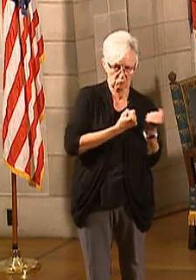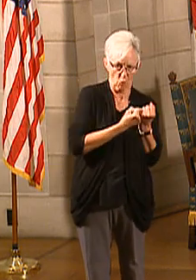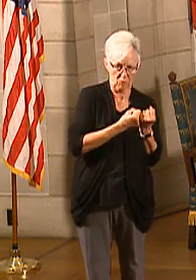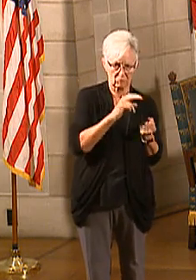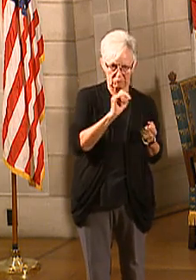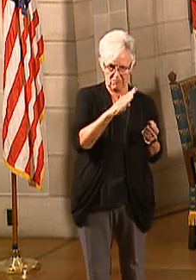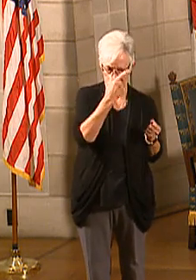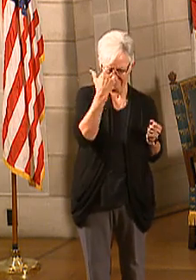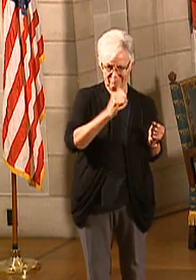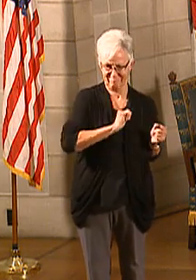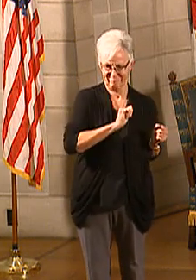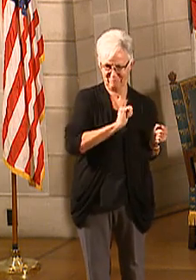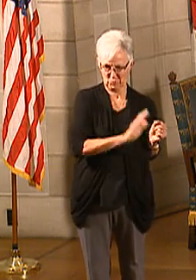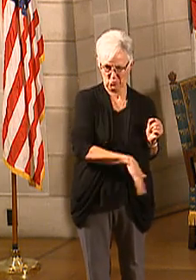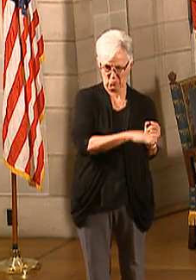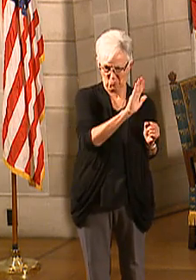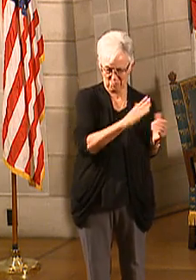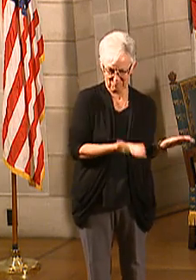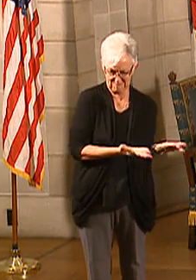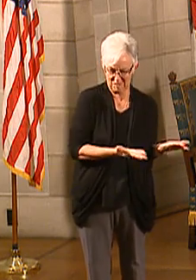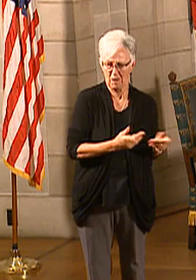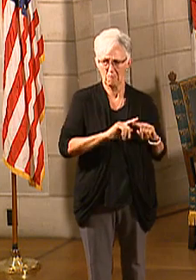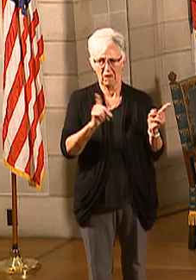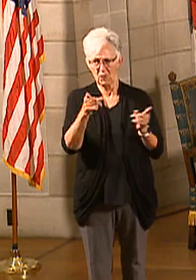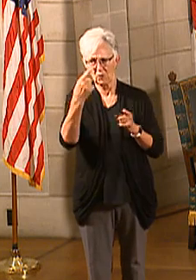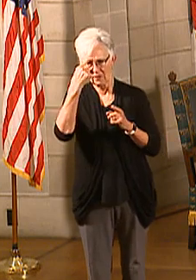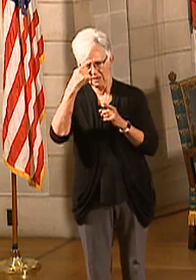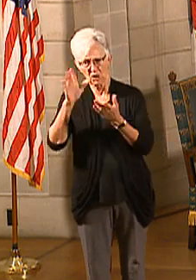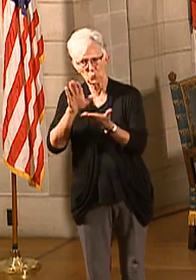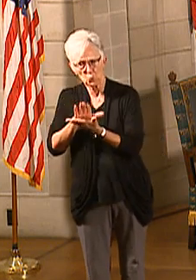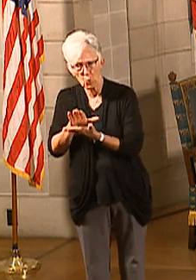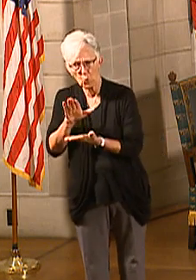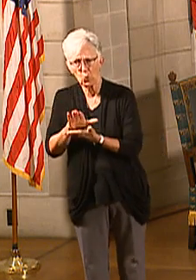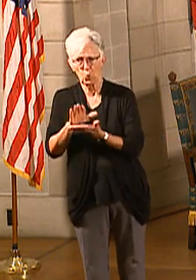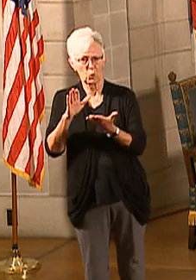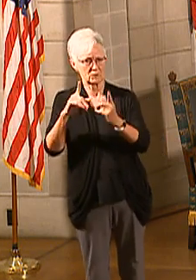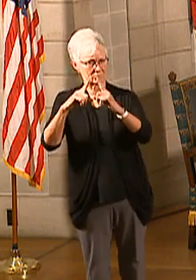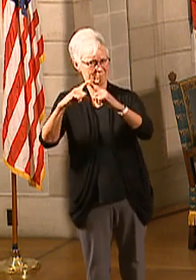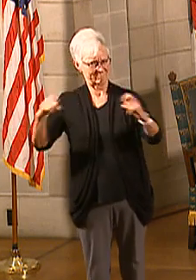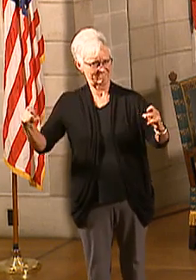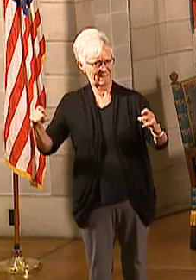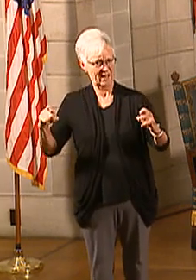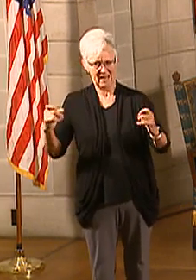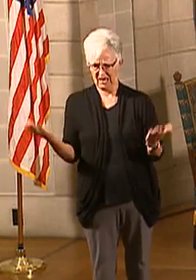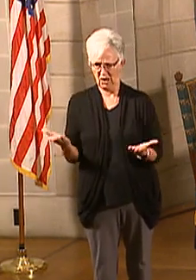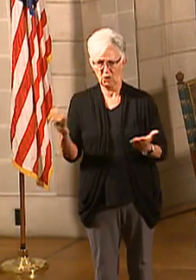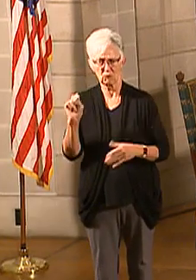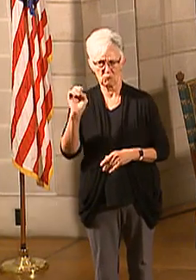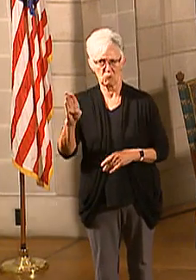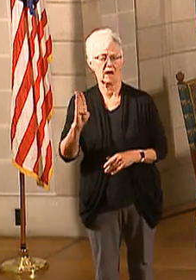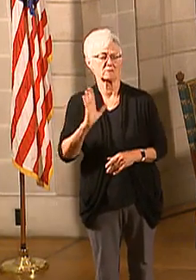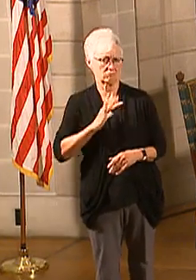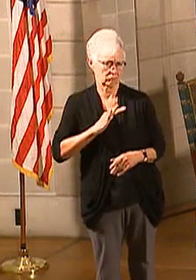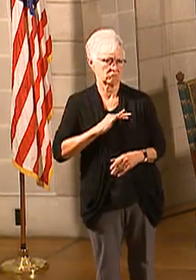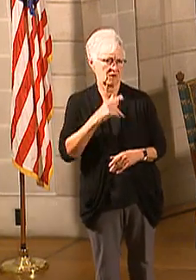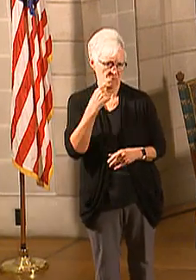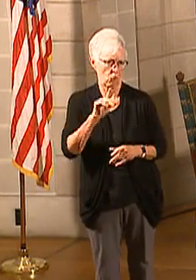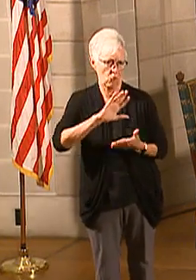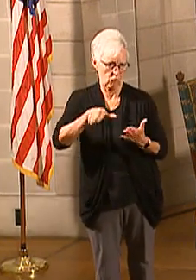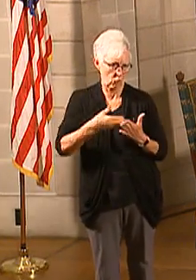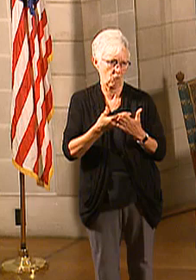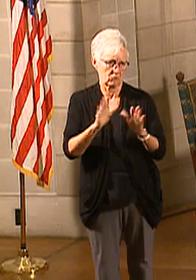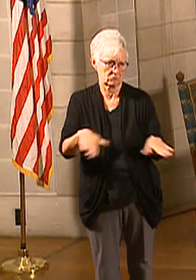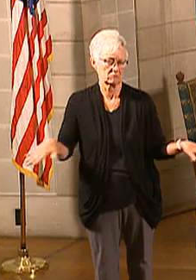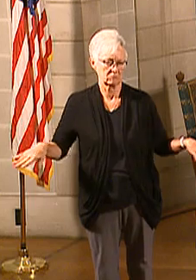have, the schools, everything about being a child in Nebraska is fantastic. And we want to make sure that every child has